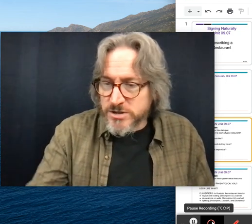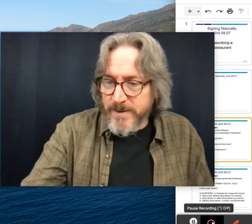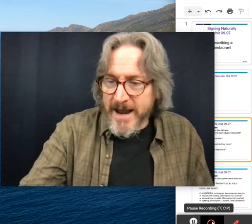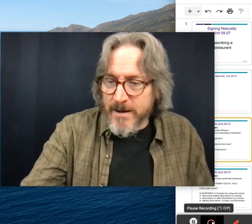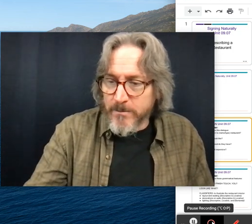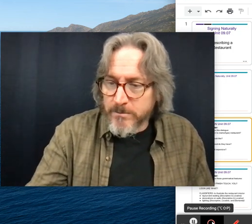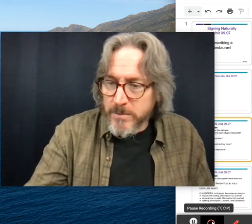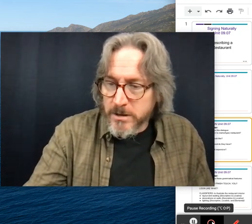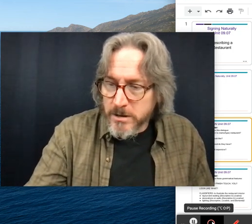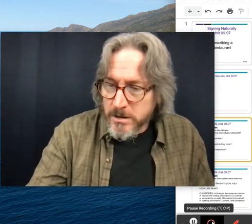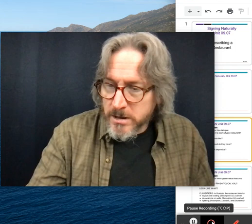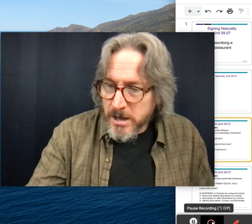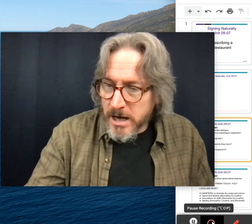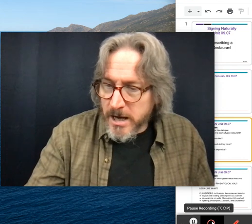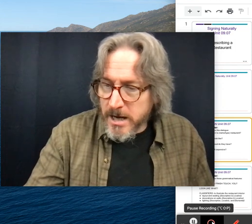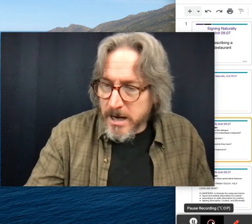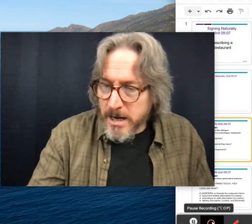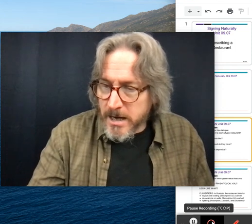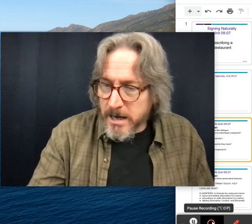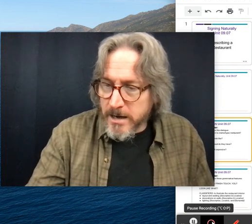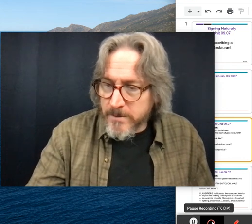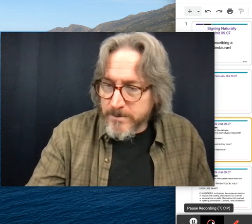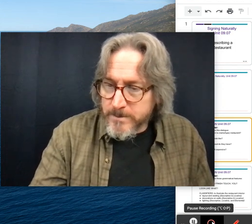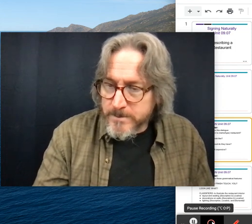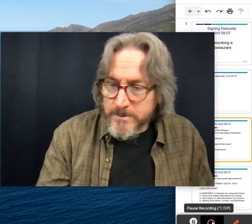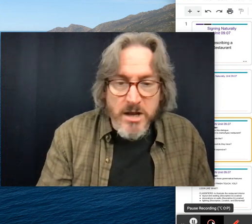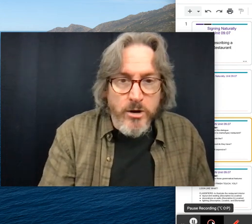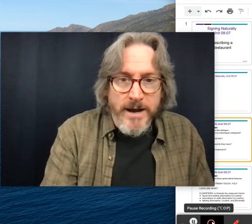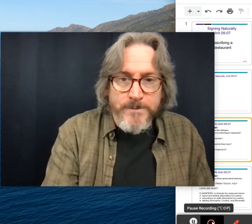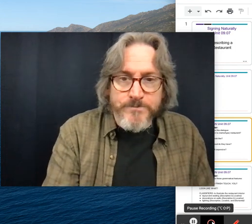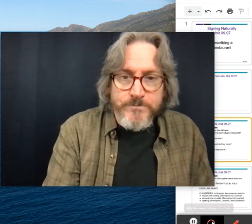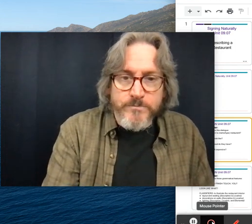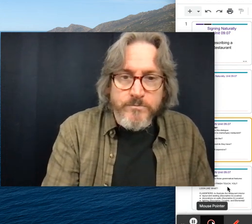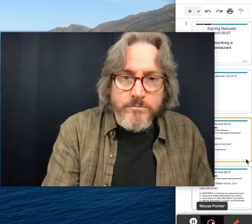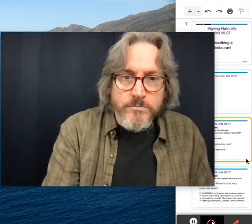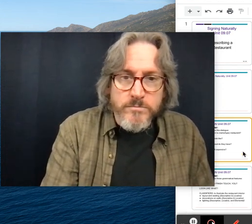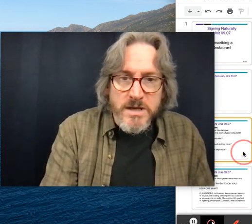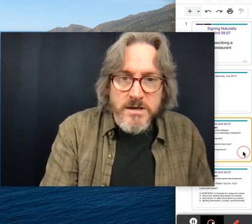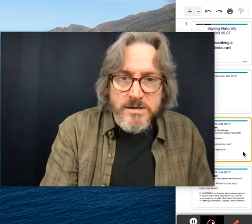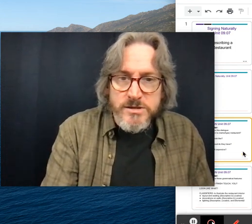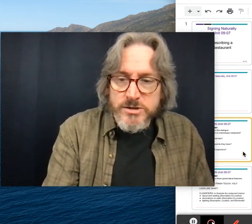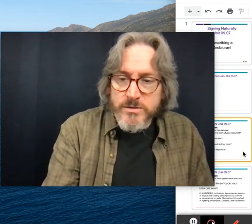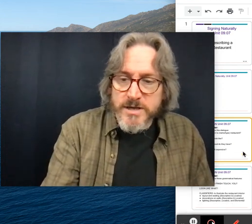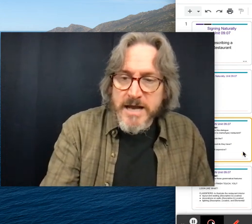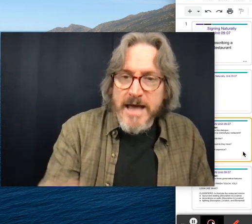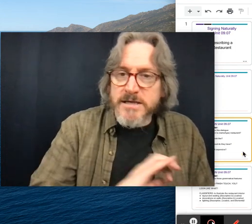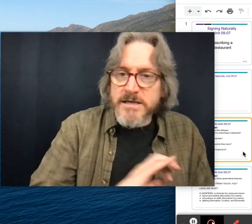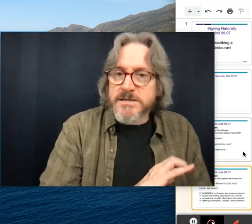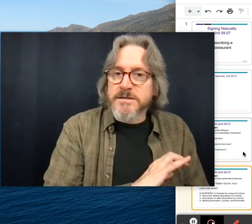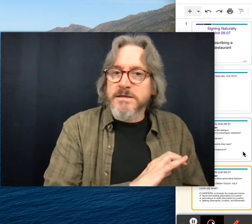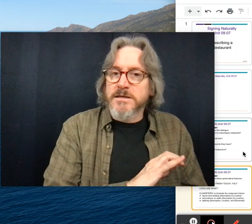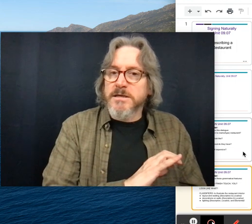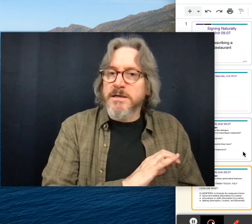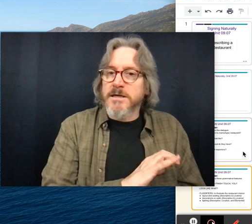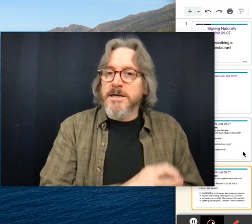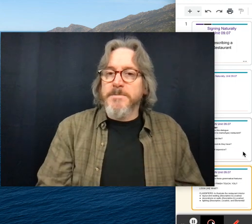so much spam. La, la, la. Okay. So the